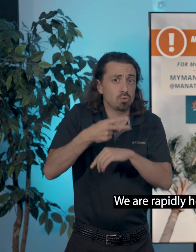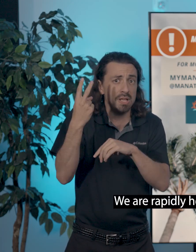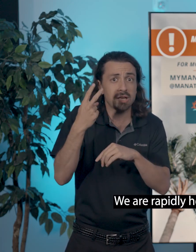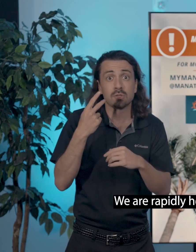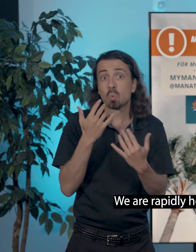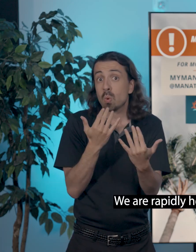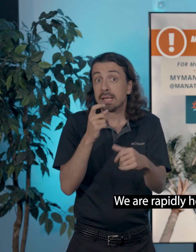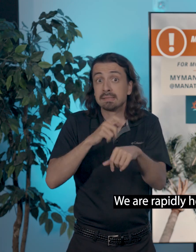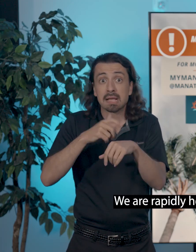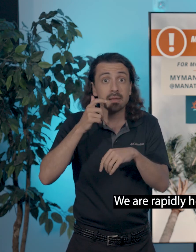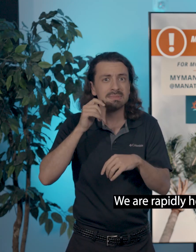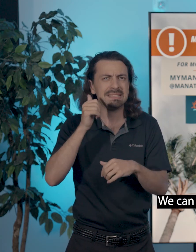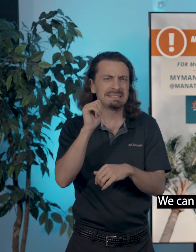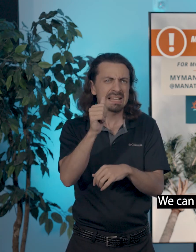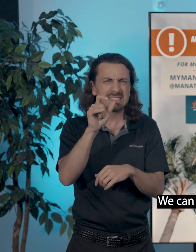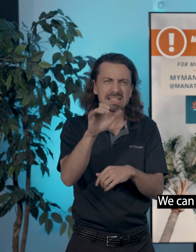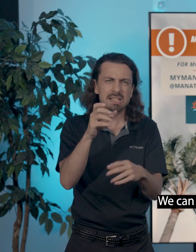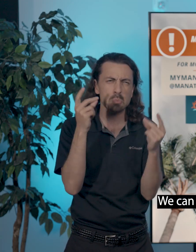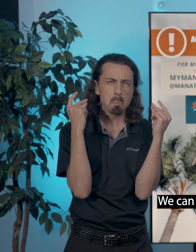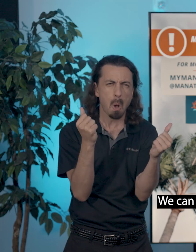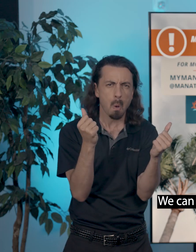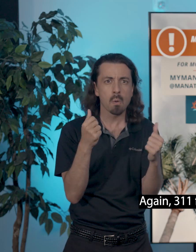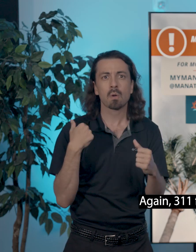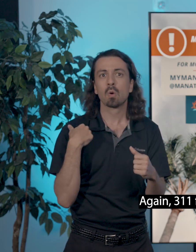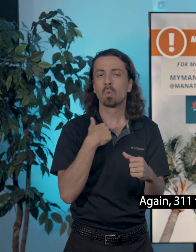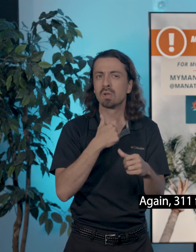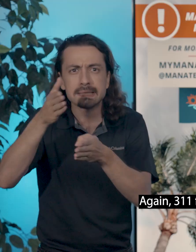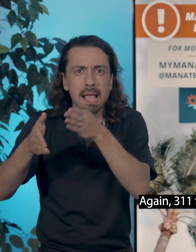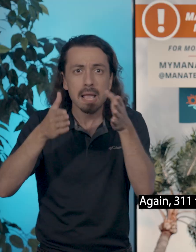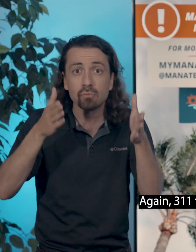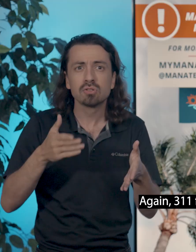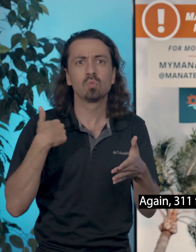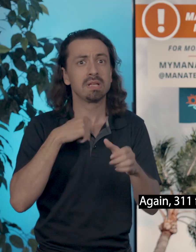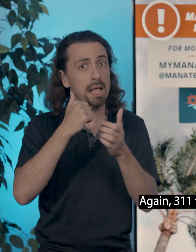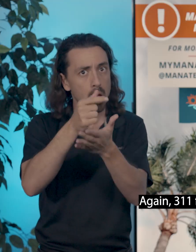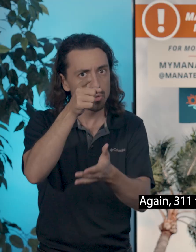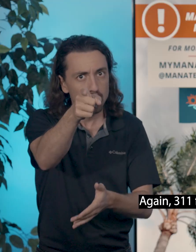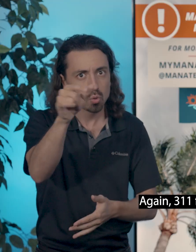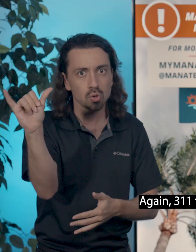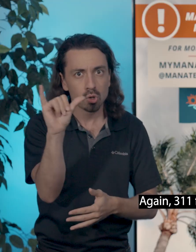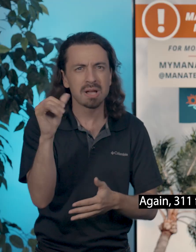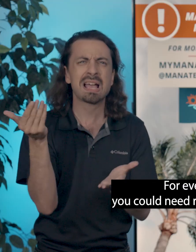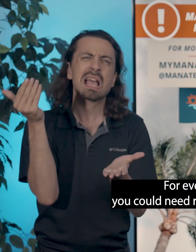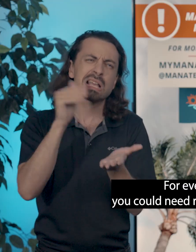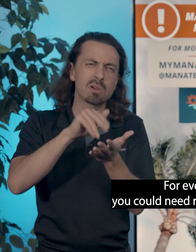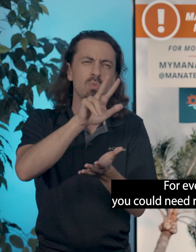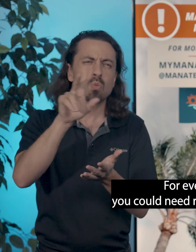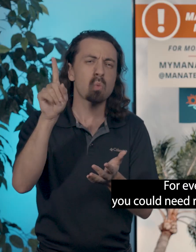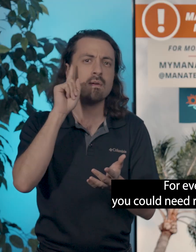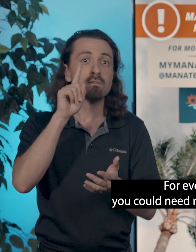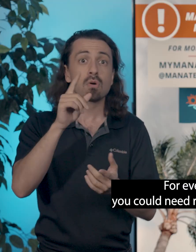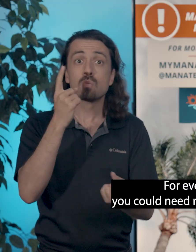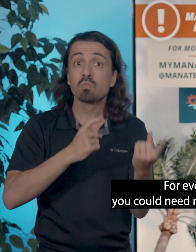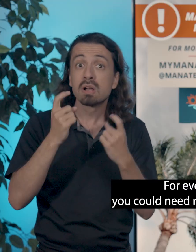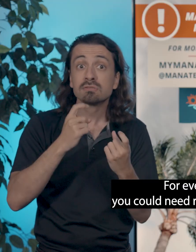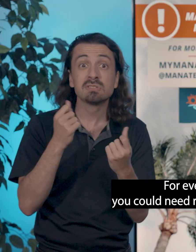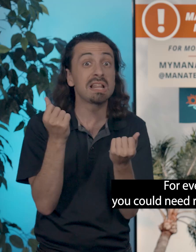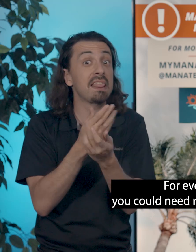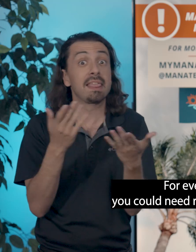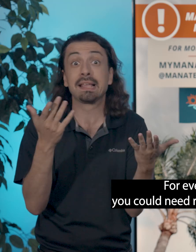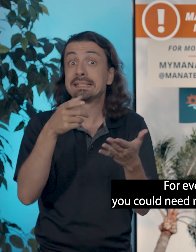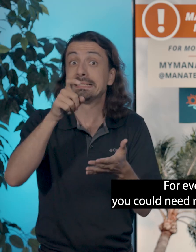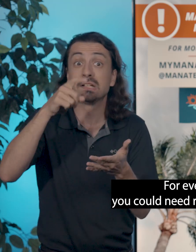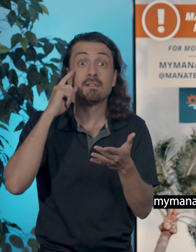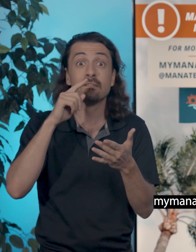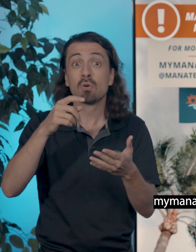are rapidly helping your neighbors. We can help you too. Again, 311 for any questions. For everything else you could need related